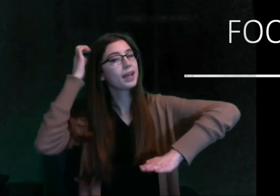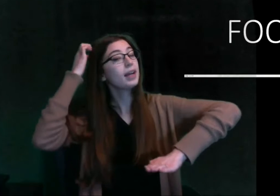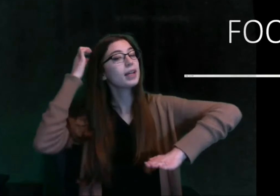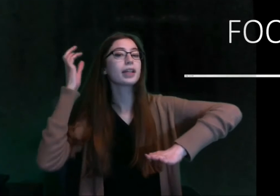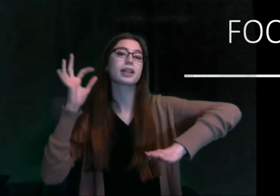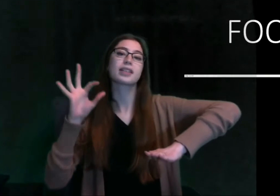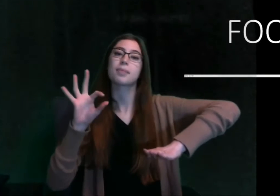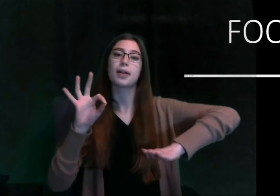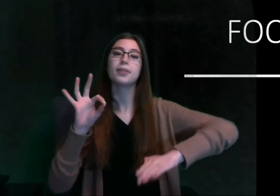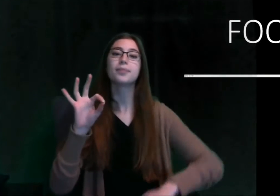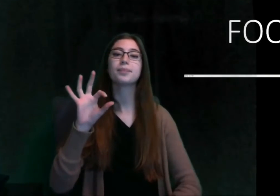You're going to spell